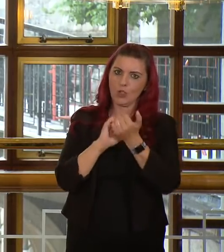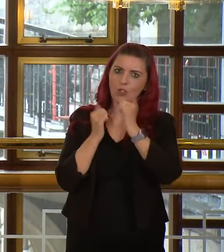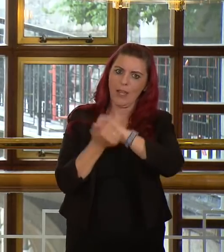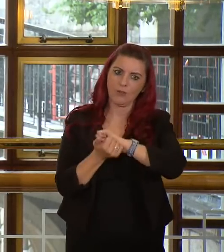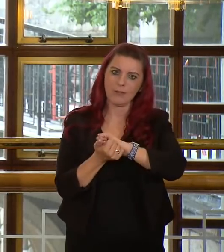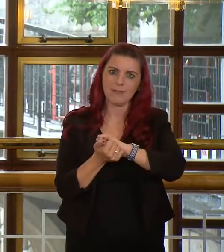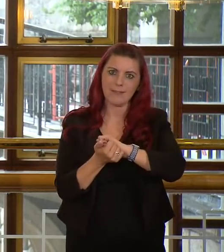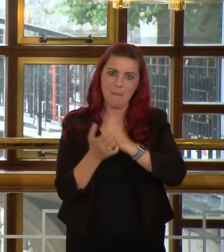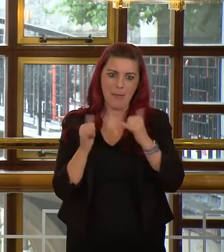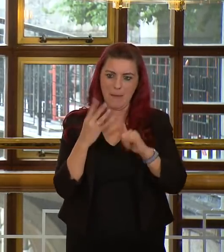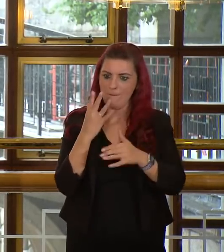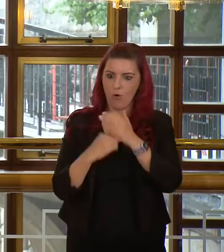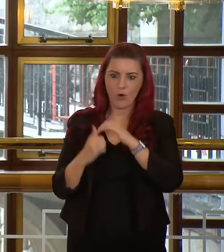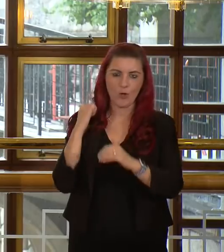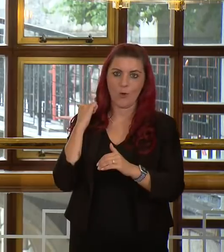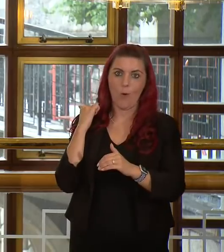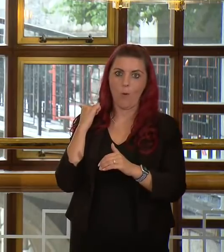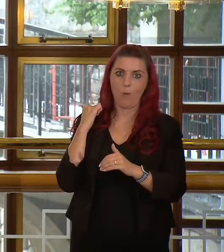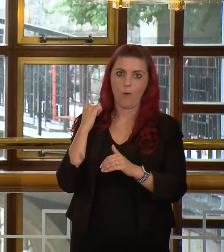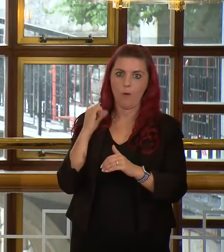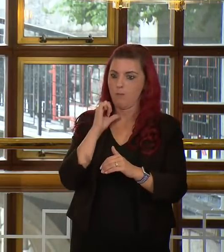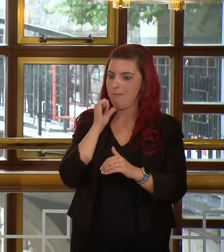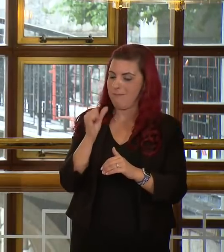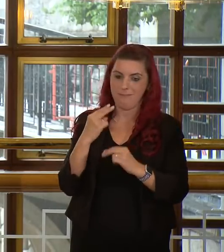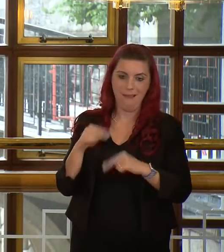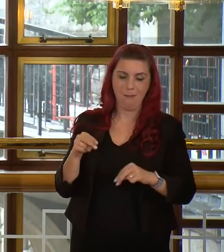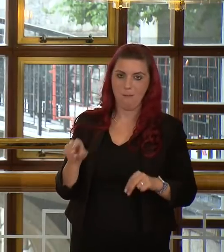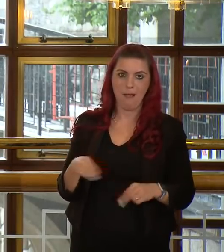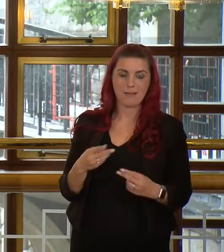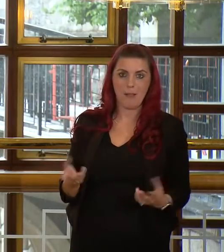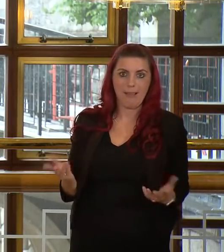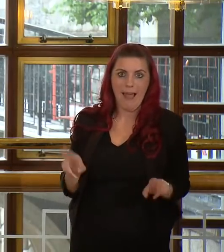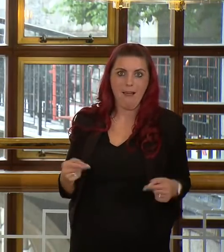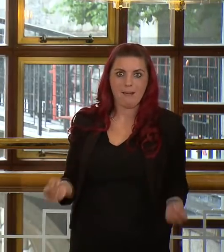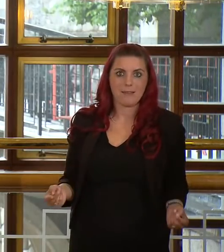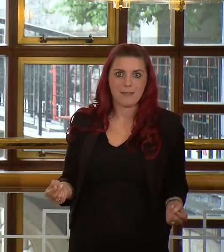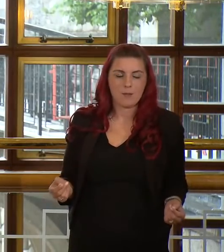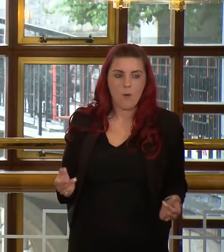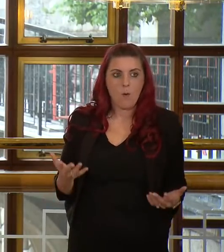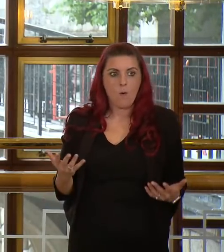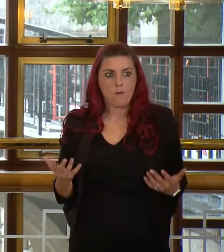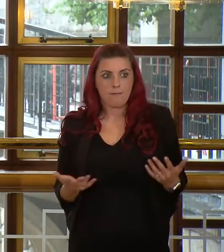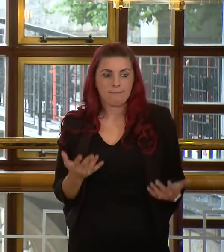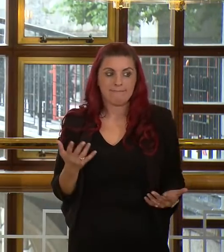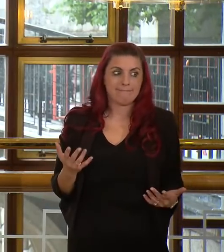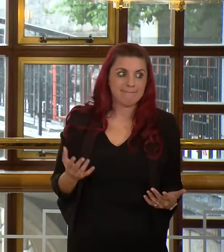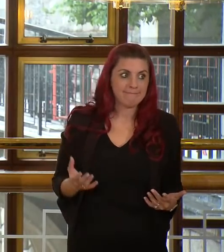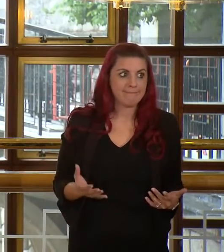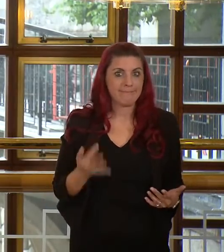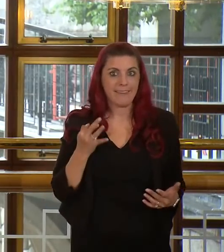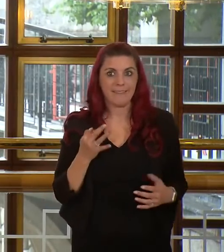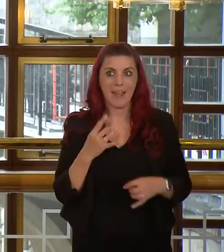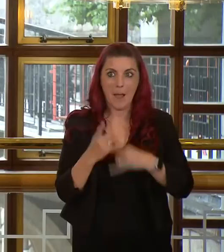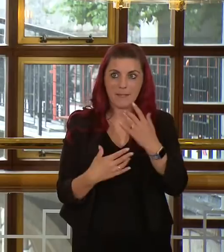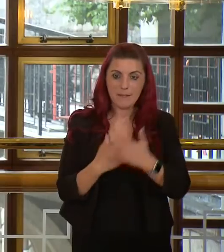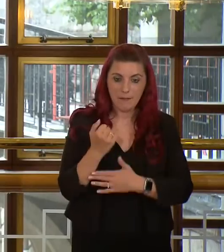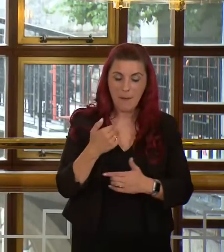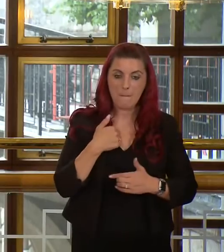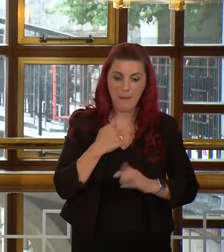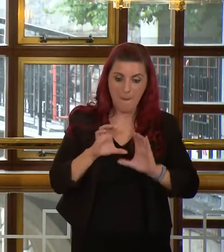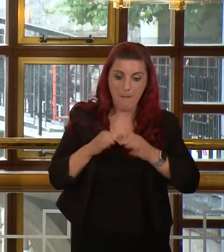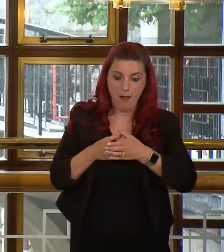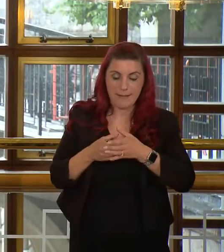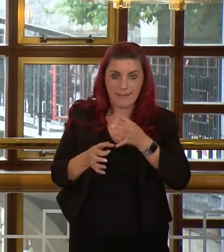that maybe even 4 years ago people thought were impossible. So if this happens, my party, Fine Gael, will enter